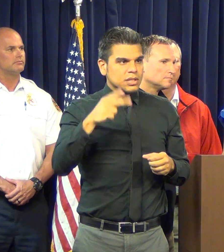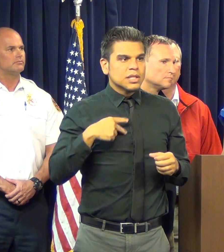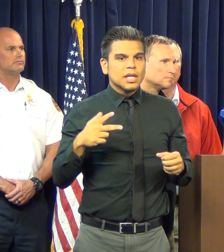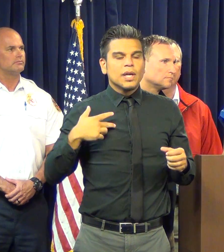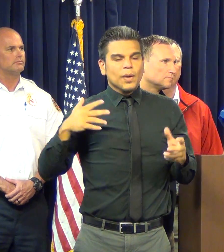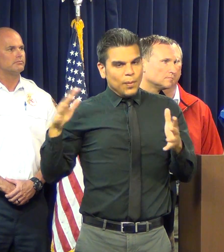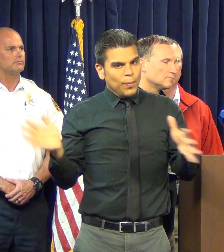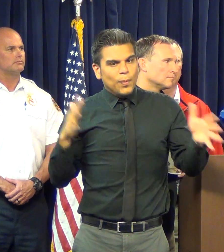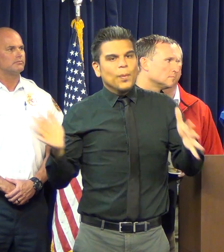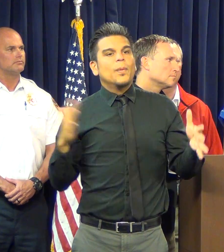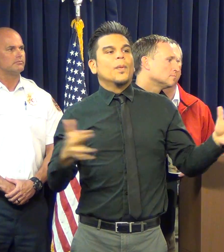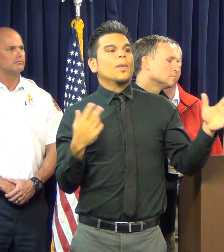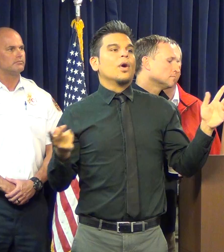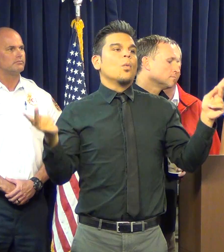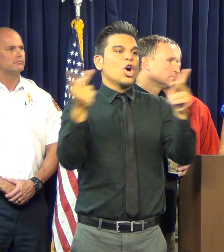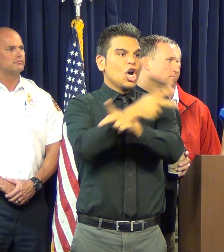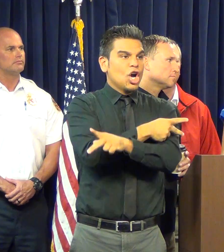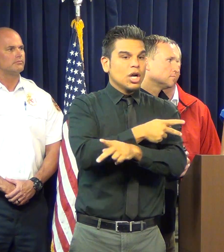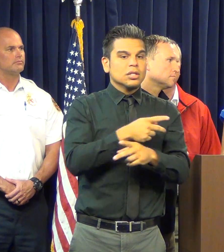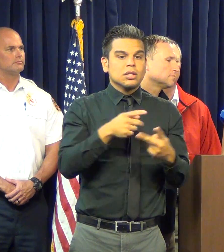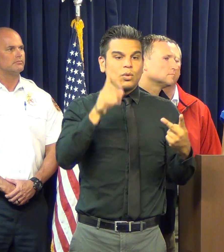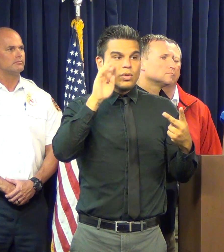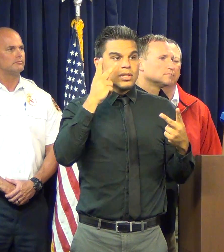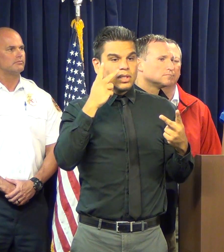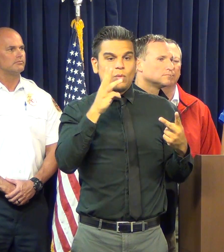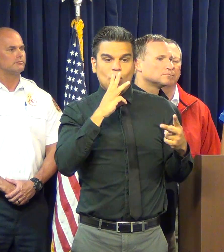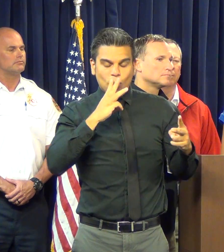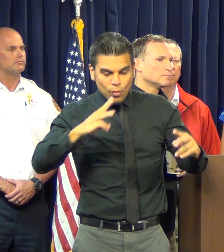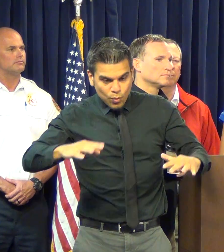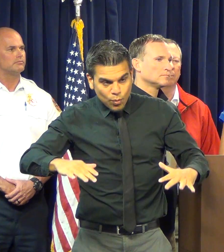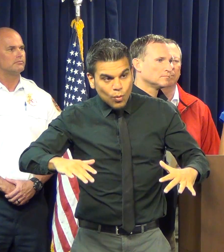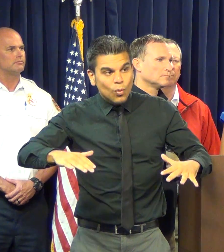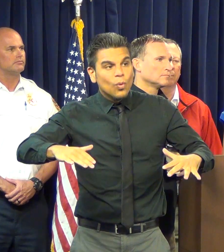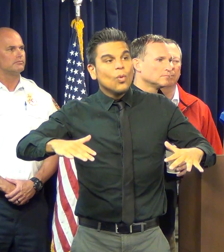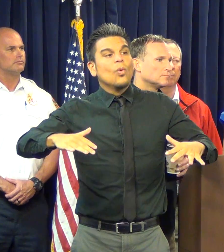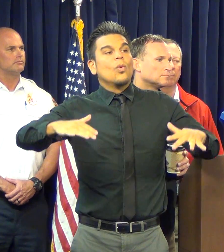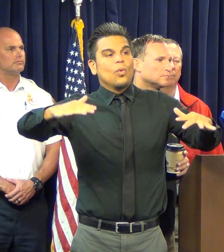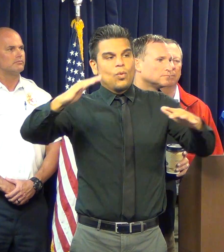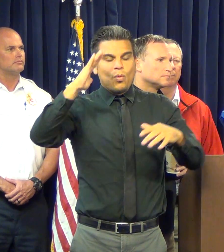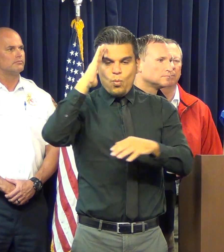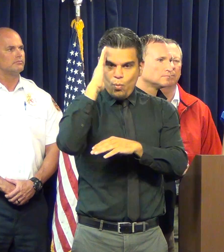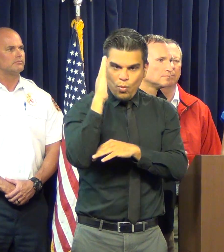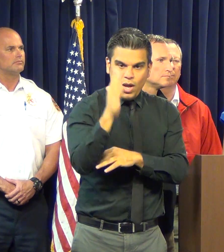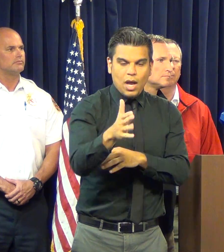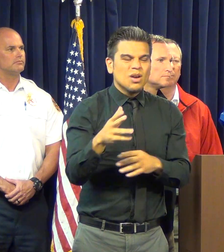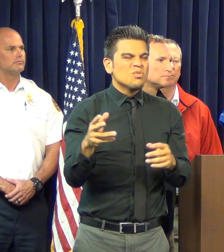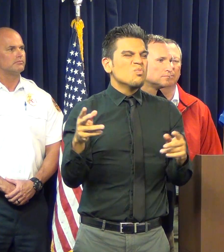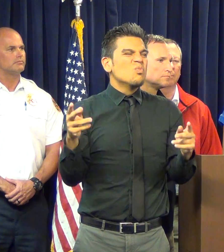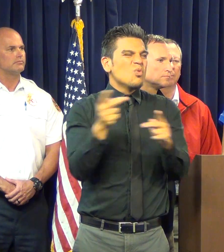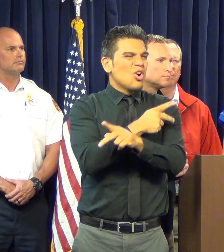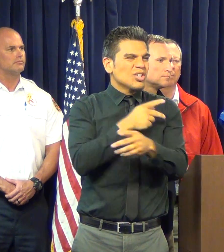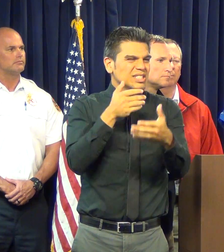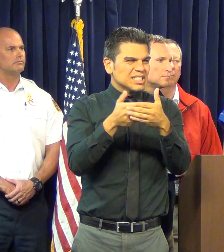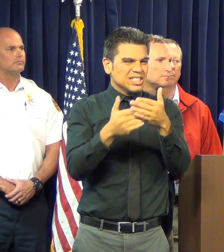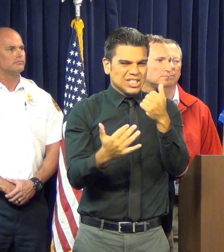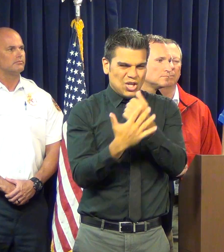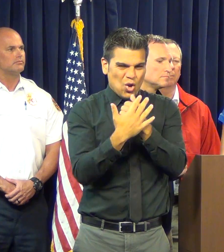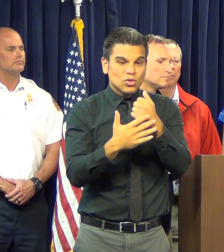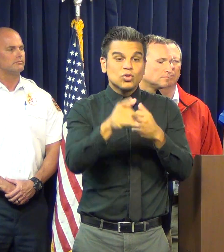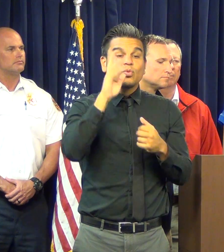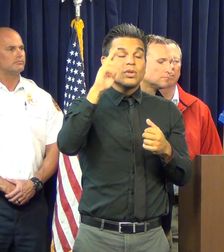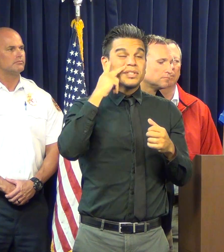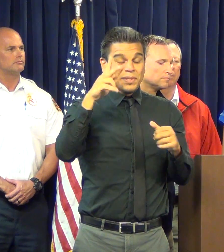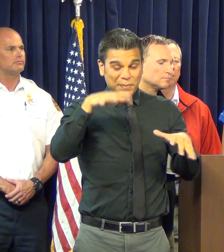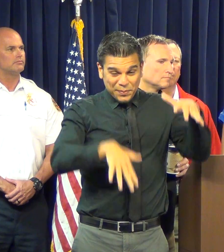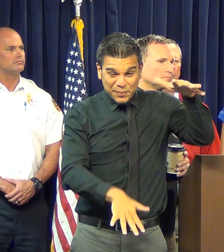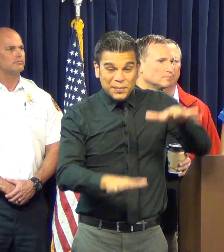to see potentially accumulating water, especially in poor drainage areas. And on the coast, you're going to see an increase in surf and an